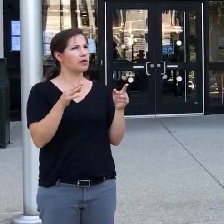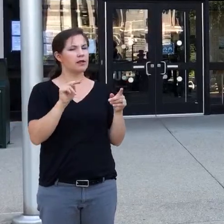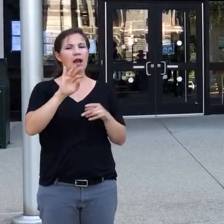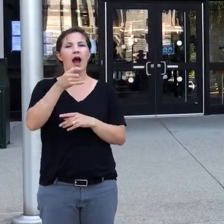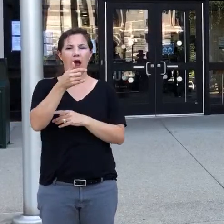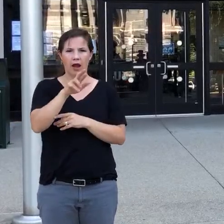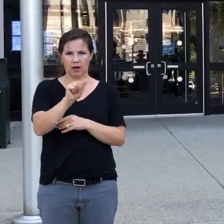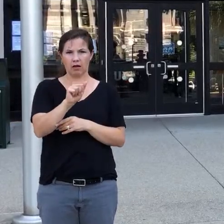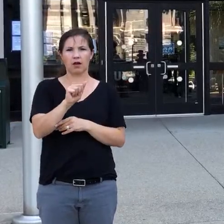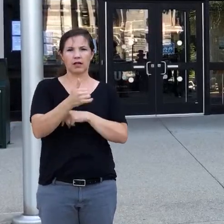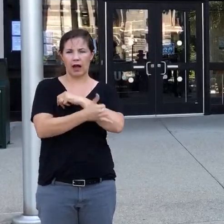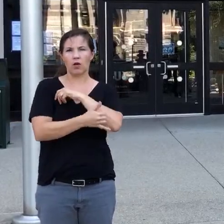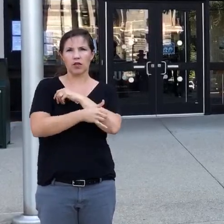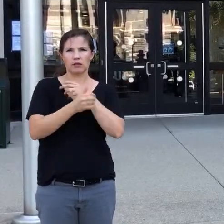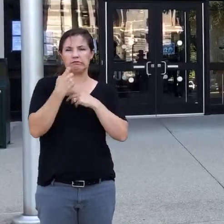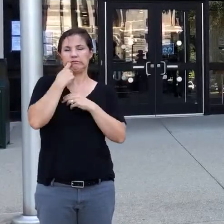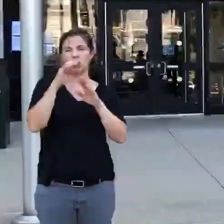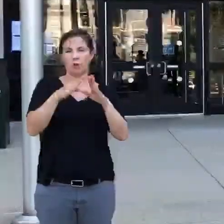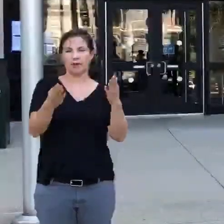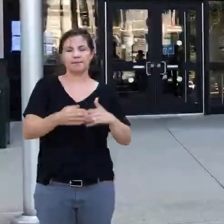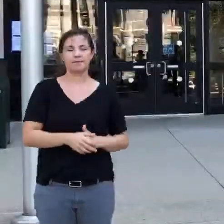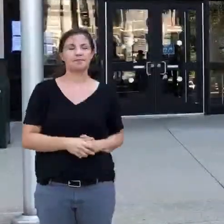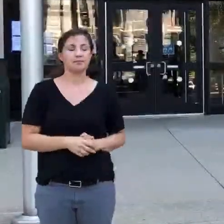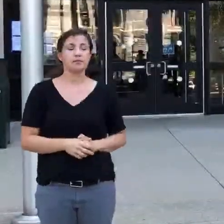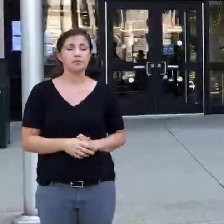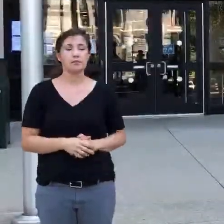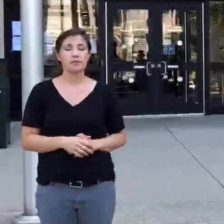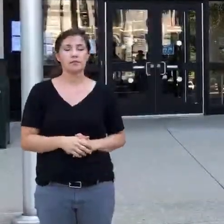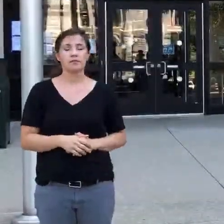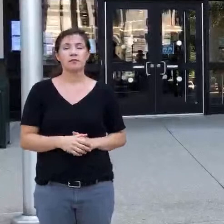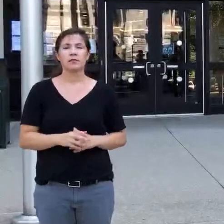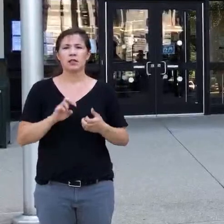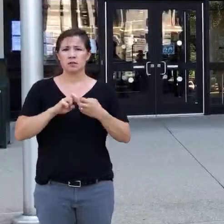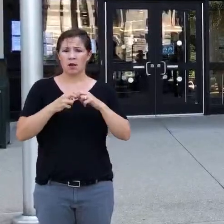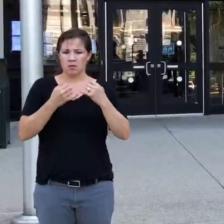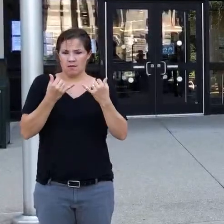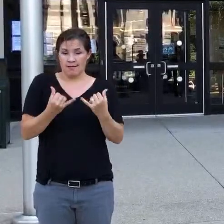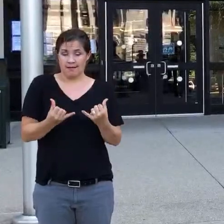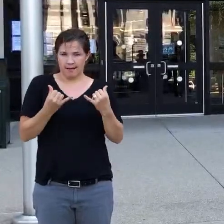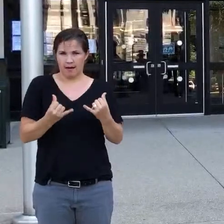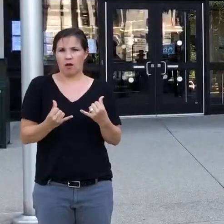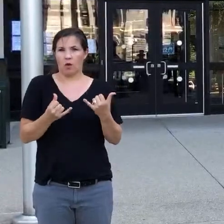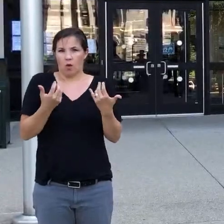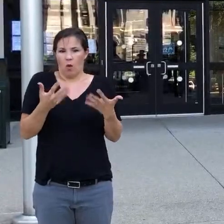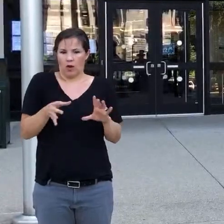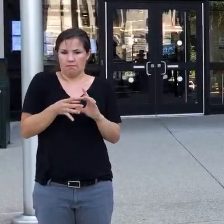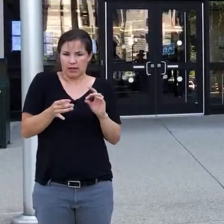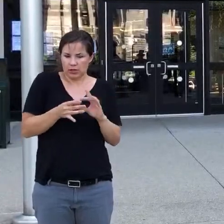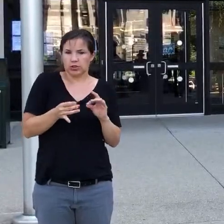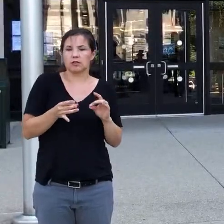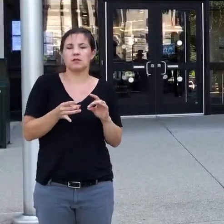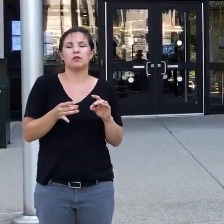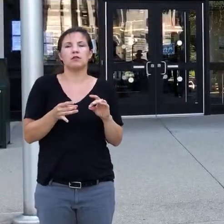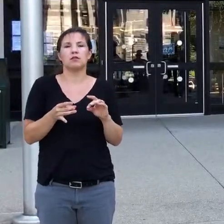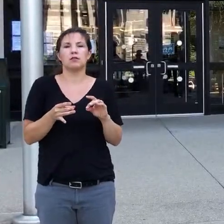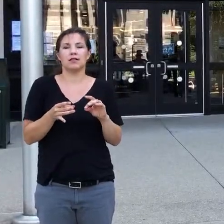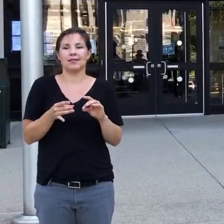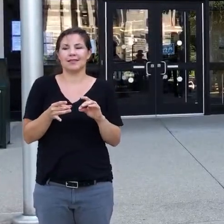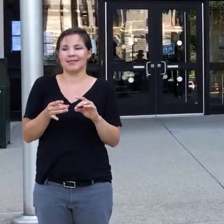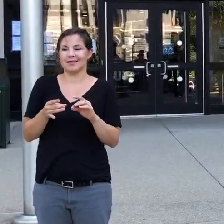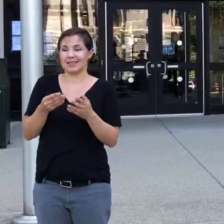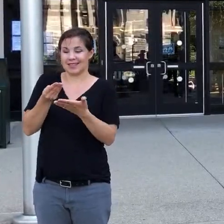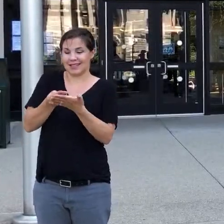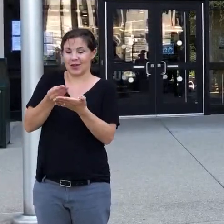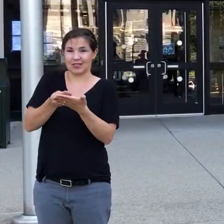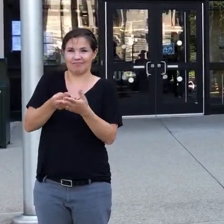County. The big problem right now is, as the county executive said, is what those cuts or